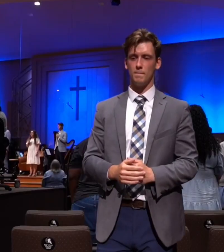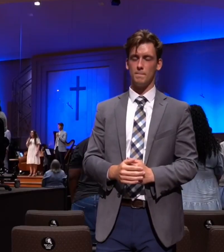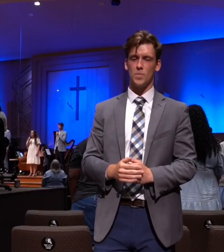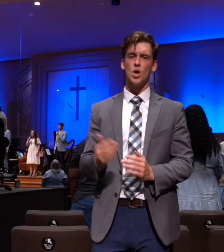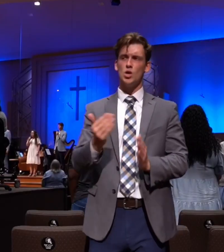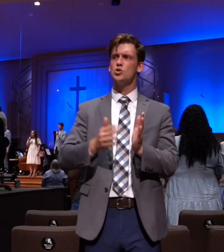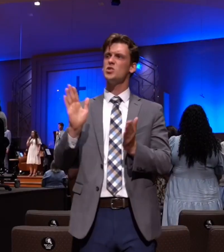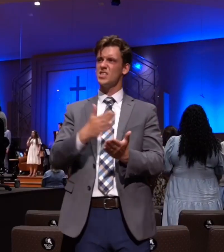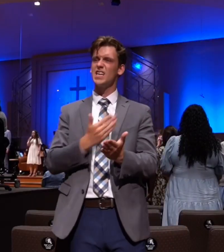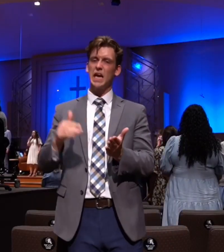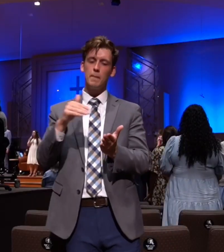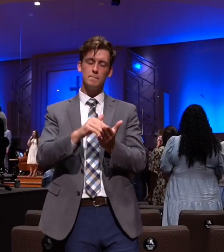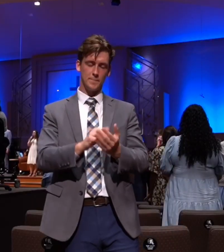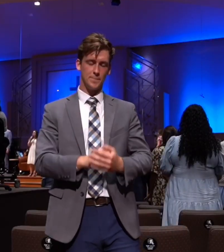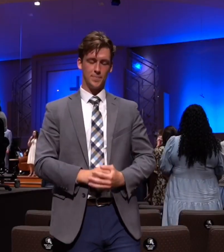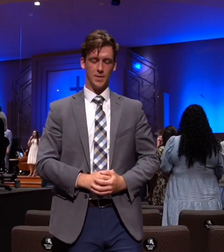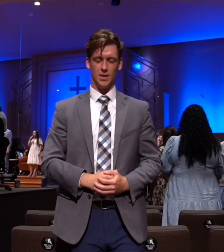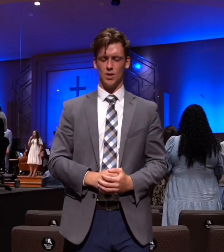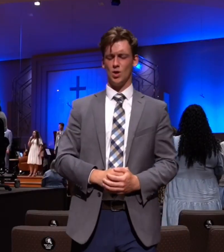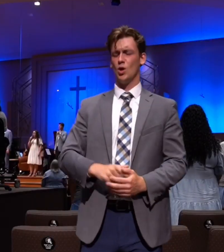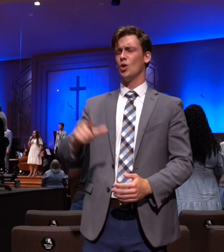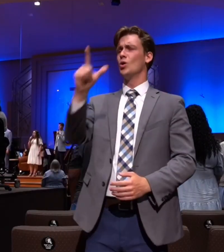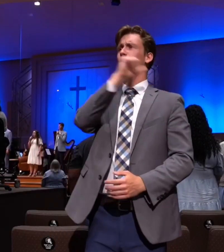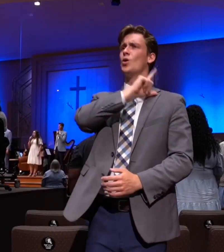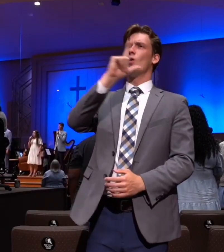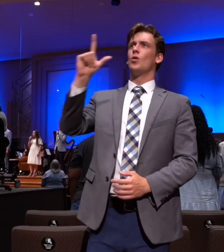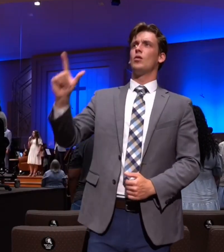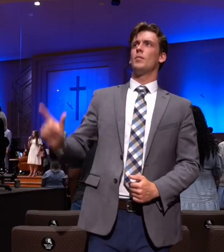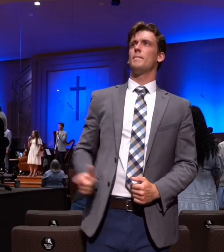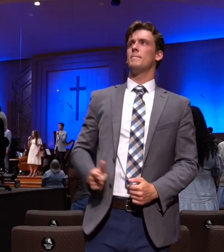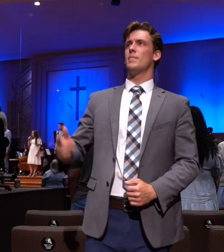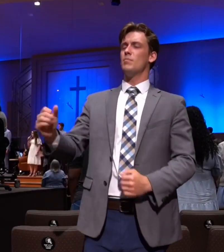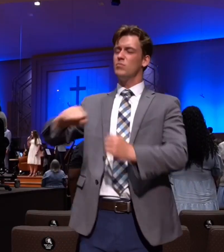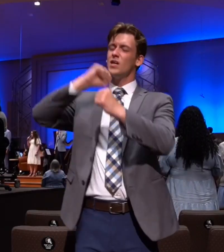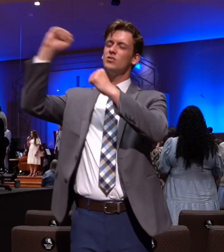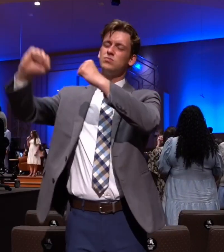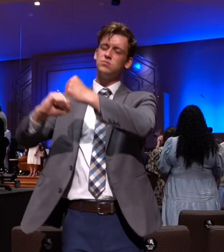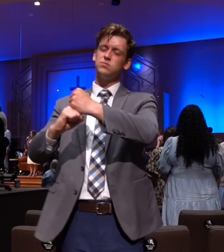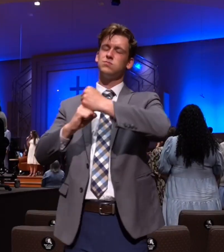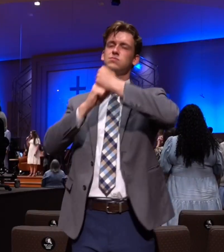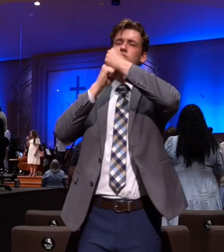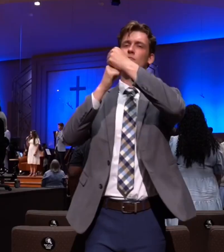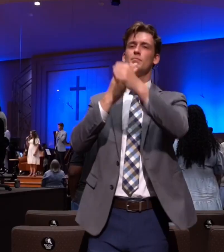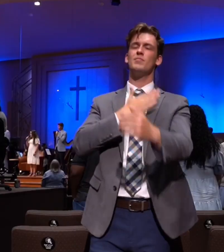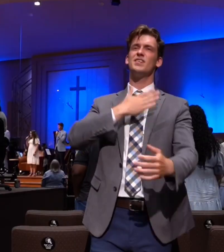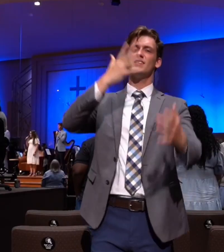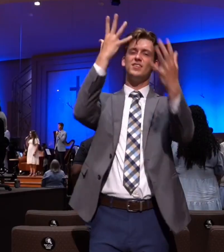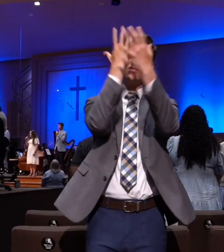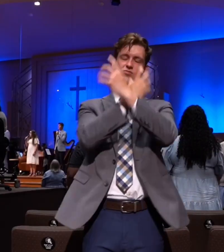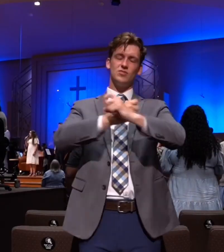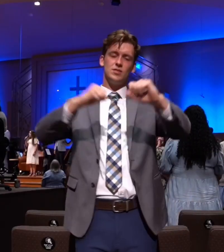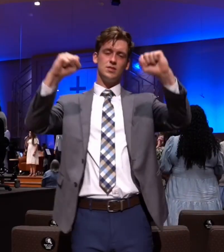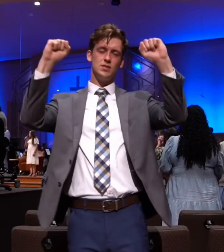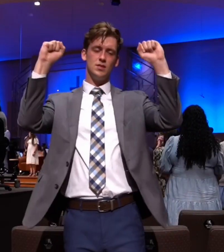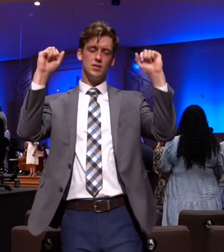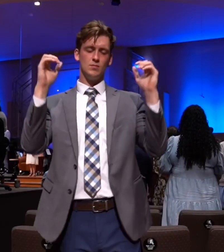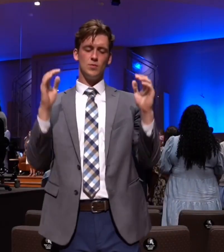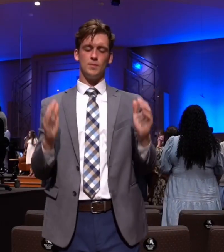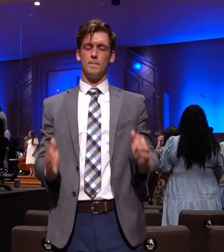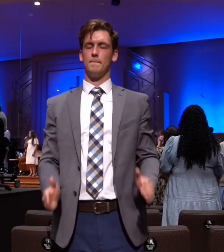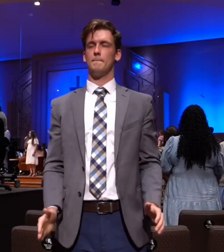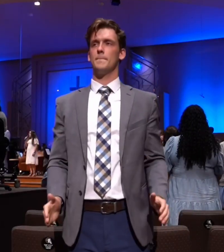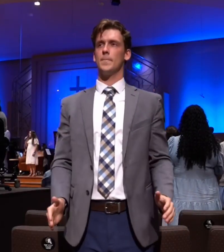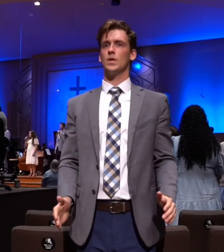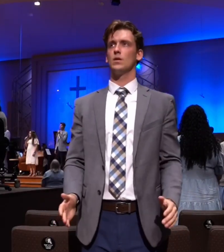rock. O Lord, my rock and my redeemer,